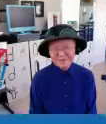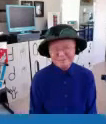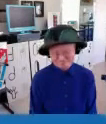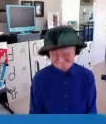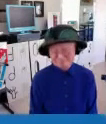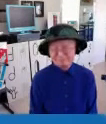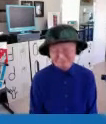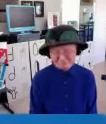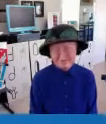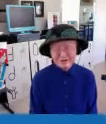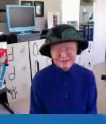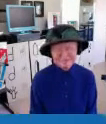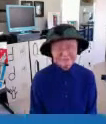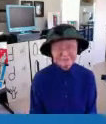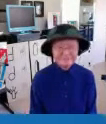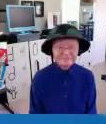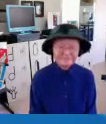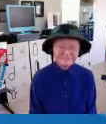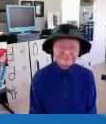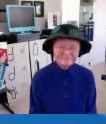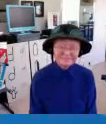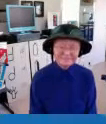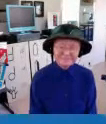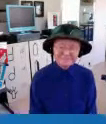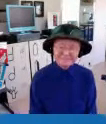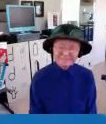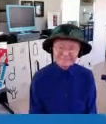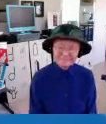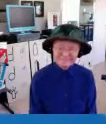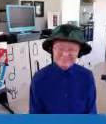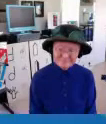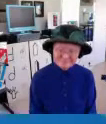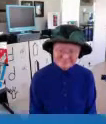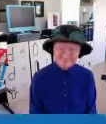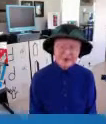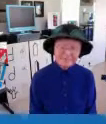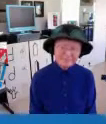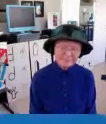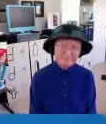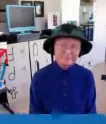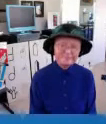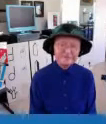See, the digits are different from the tens. 40.